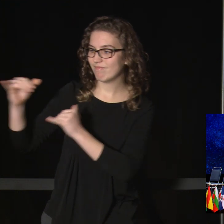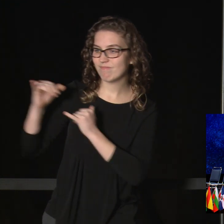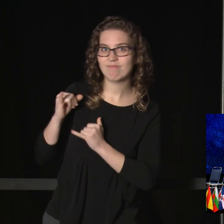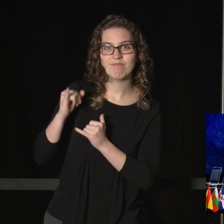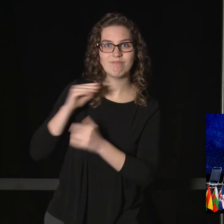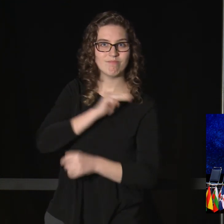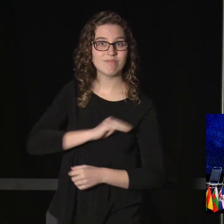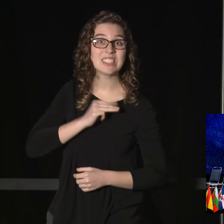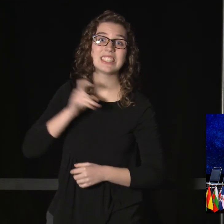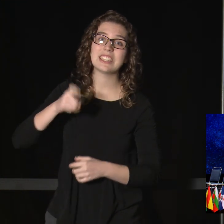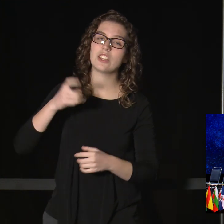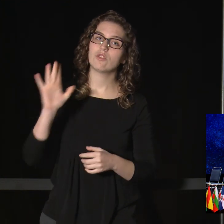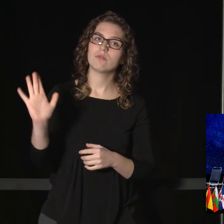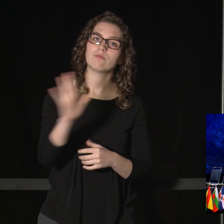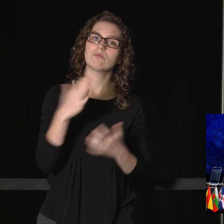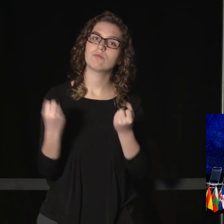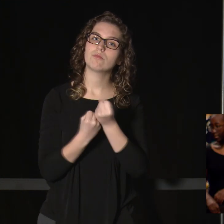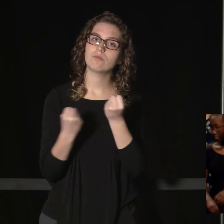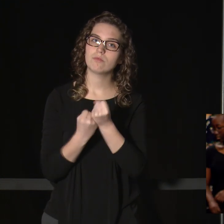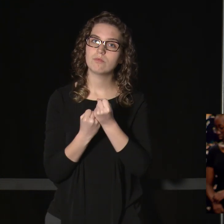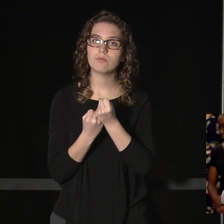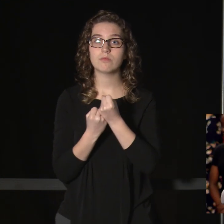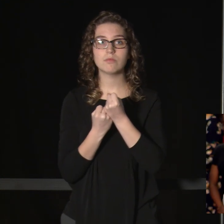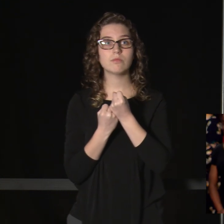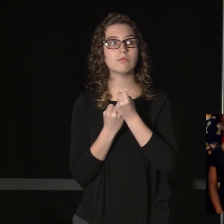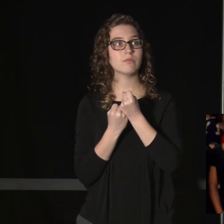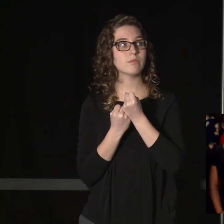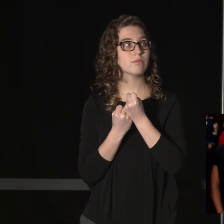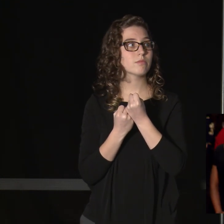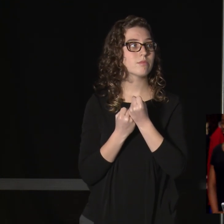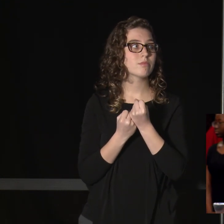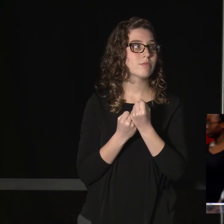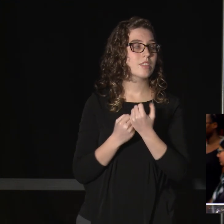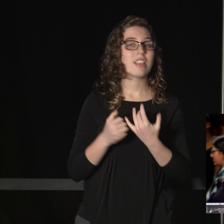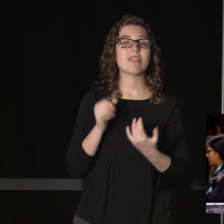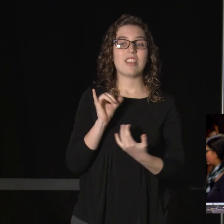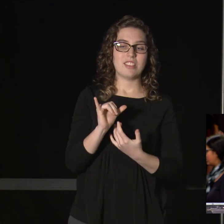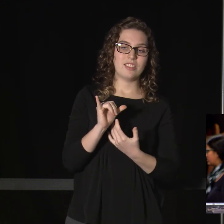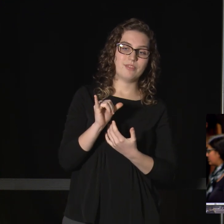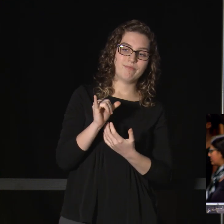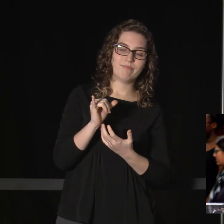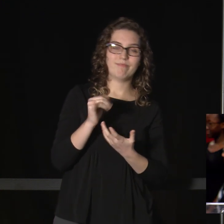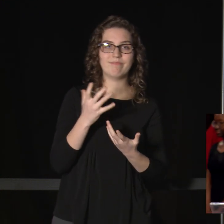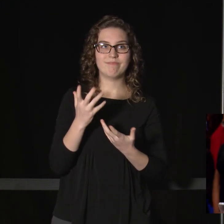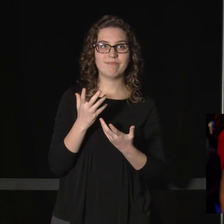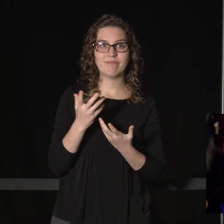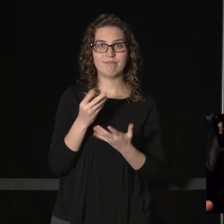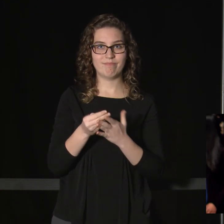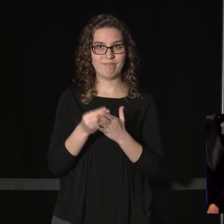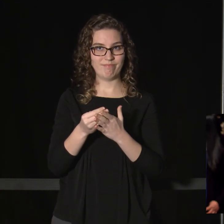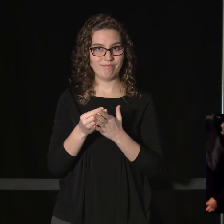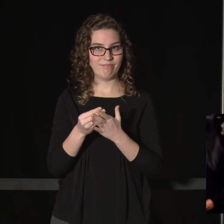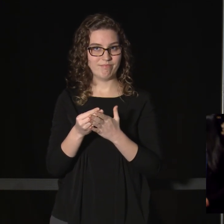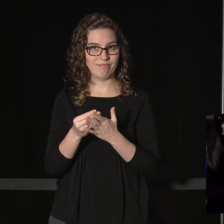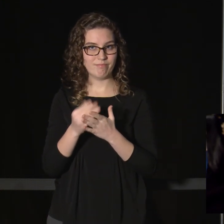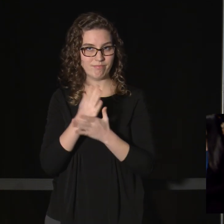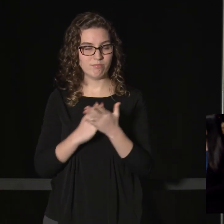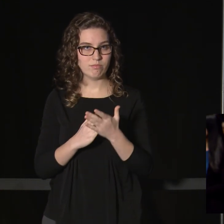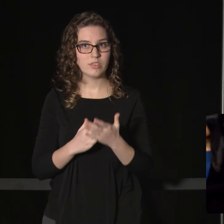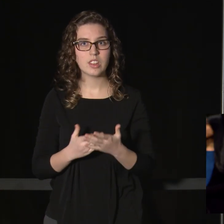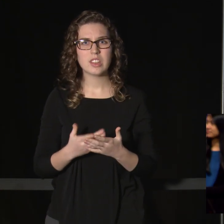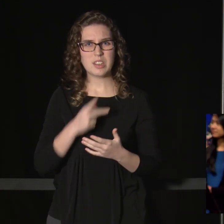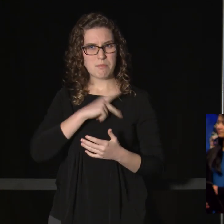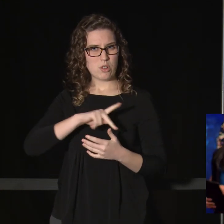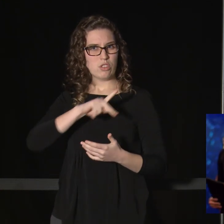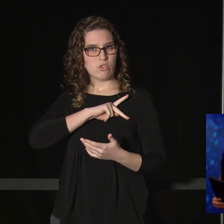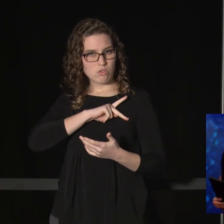we need your support. So that's the assistant treasurer side of things. But the more personal Madison side of things I'd like